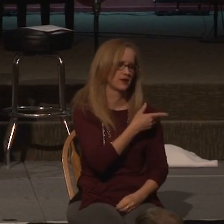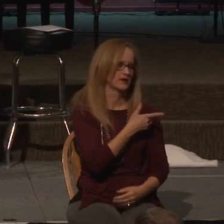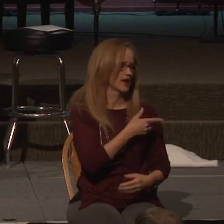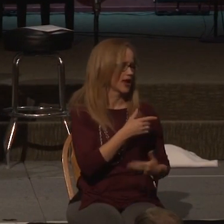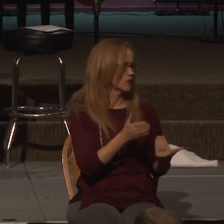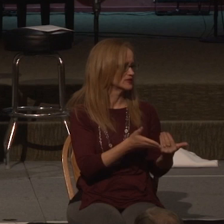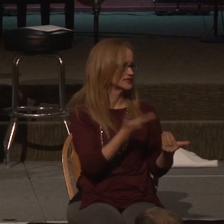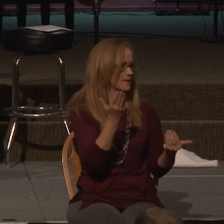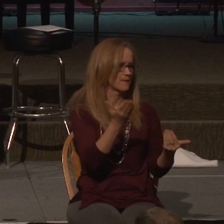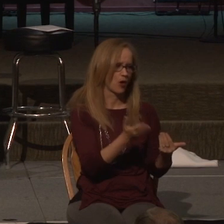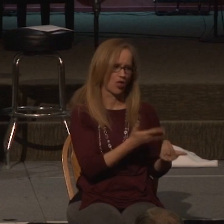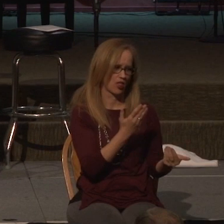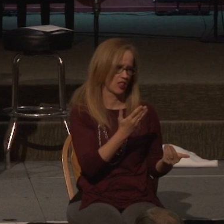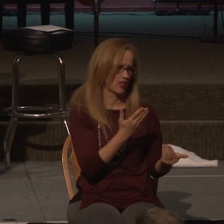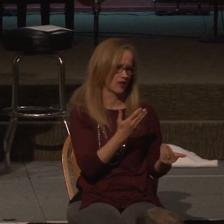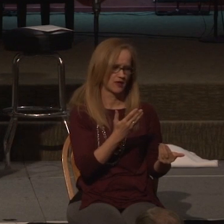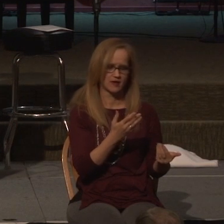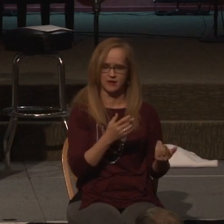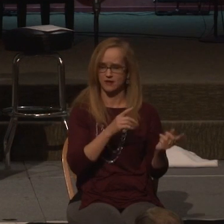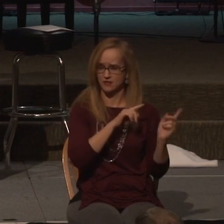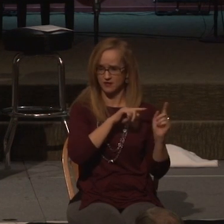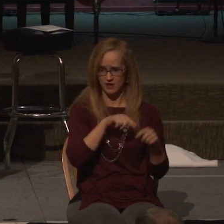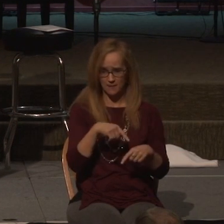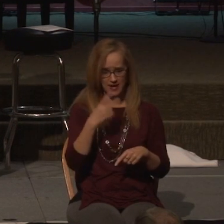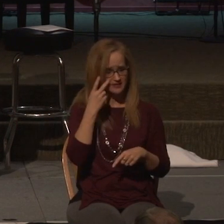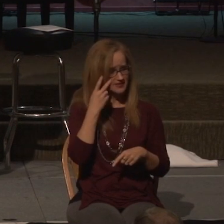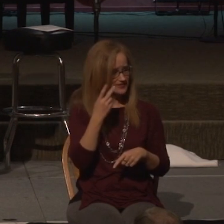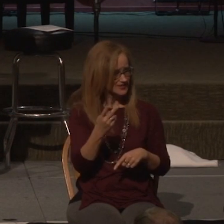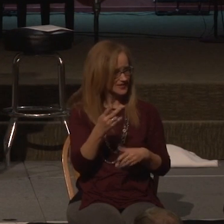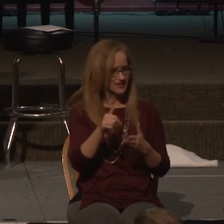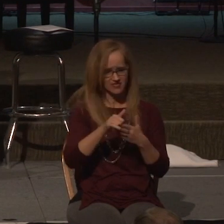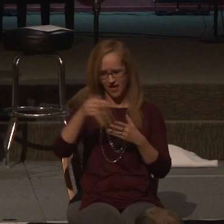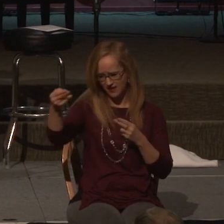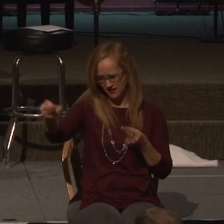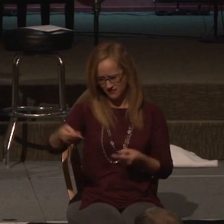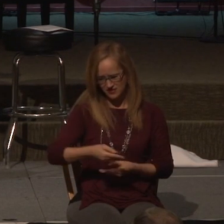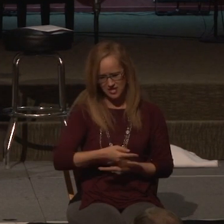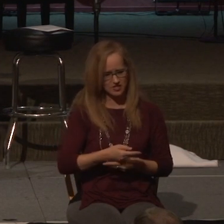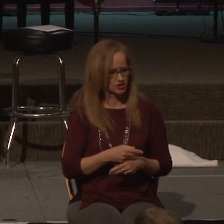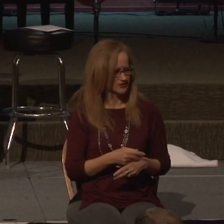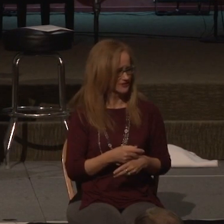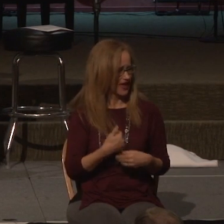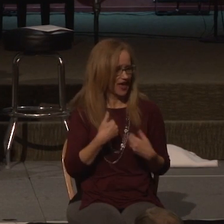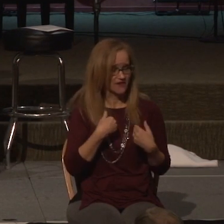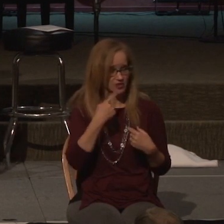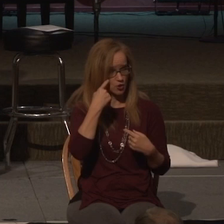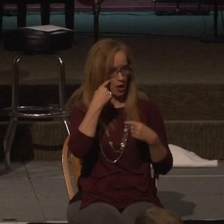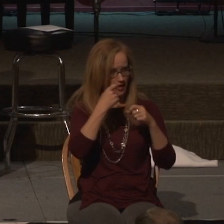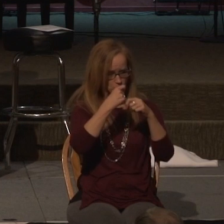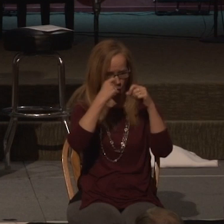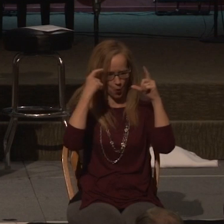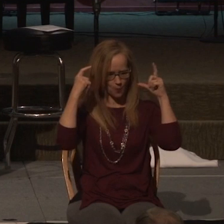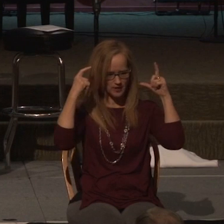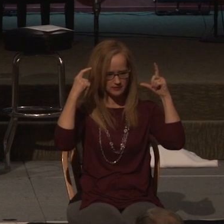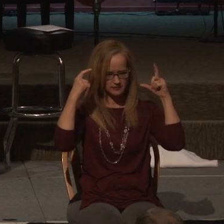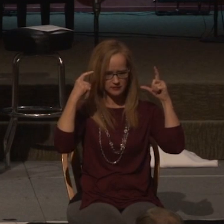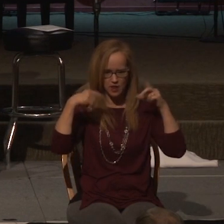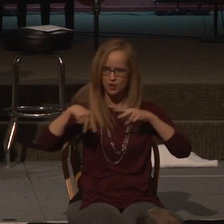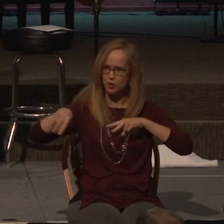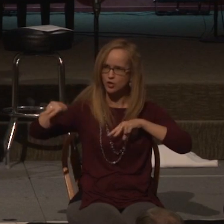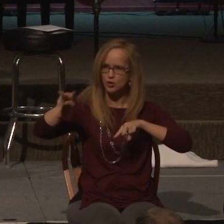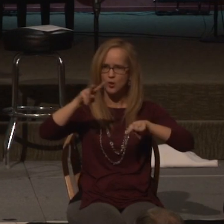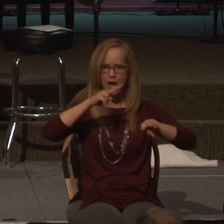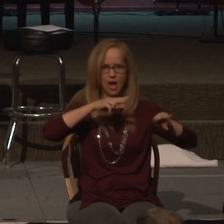simple, right? That coming and seeing, that invitation, just having your eyes open, just looking